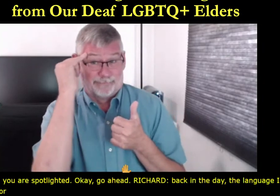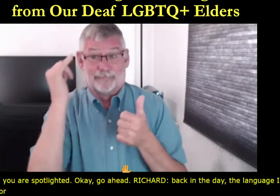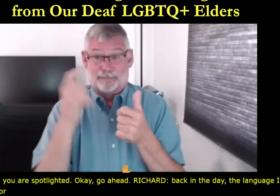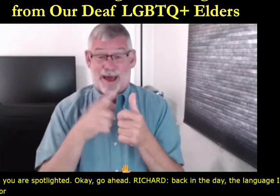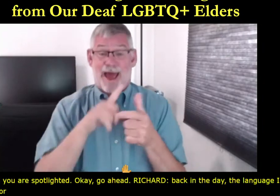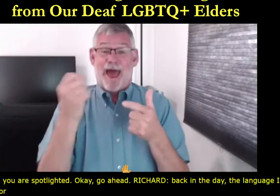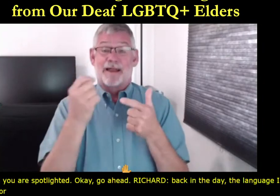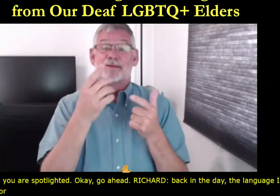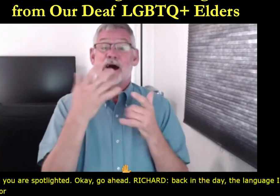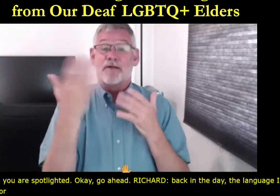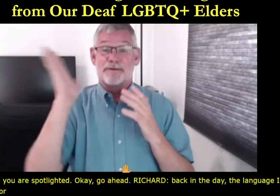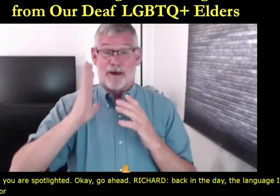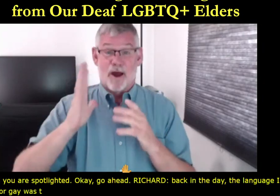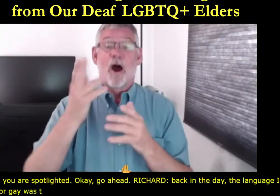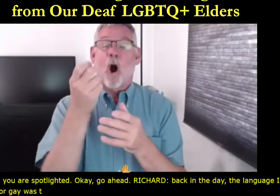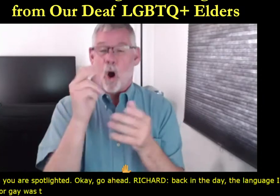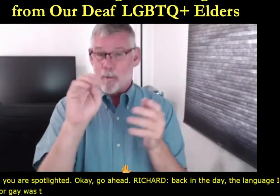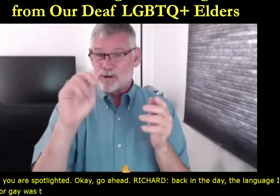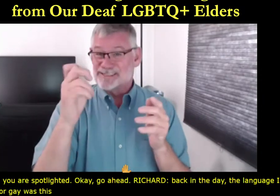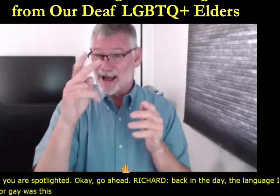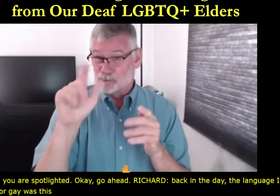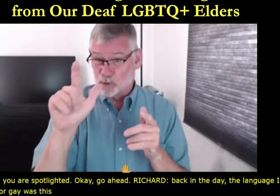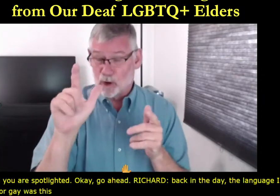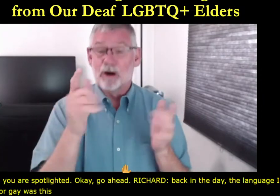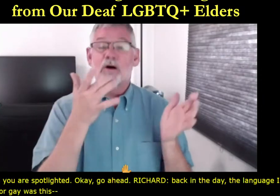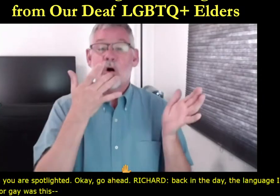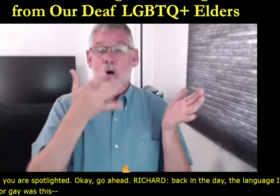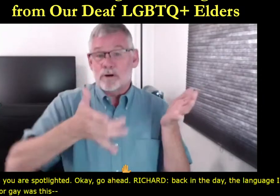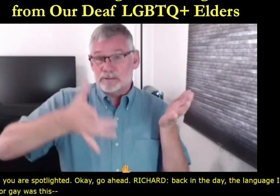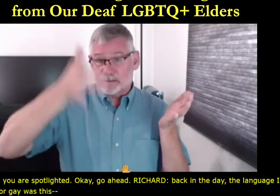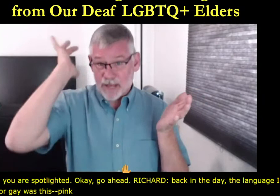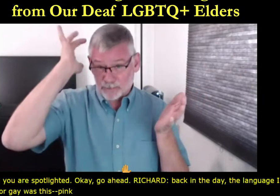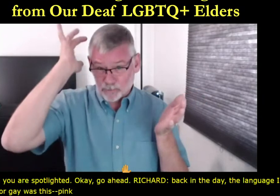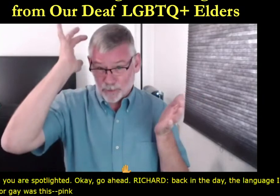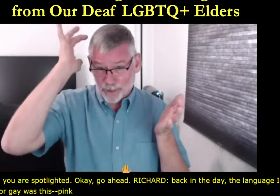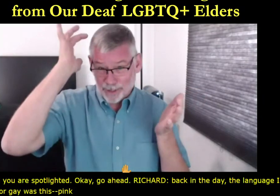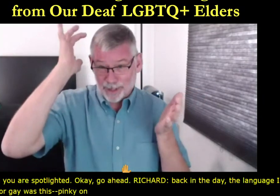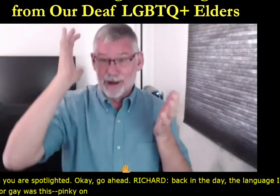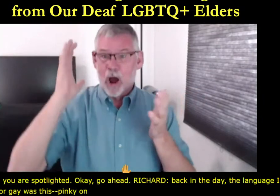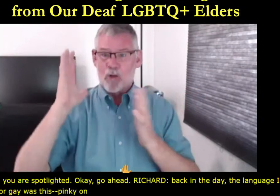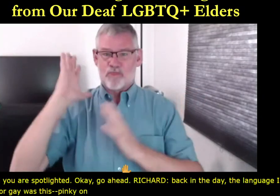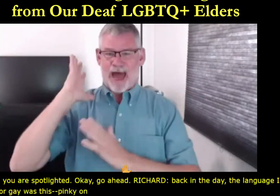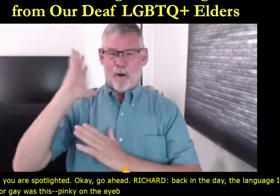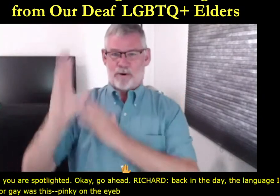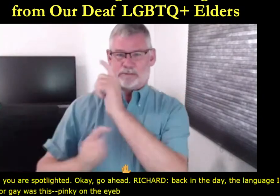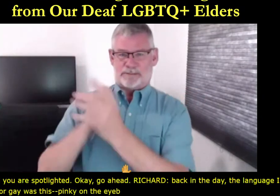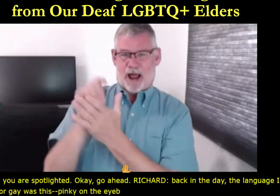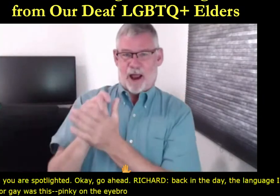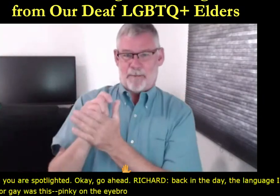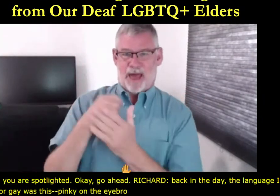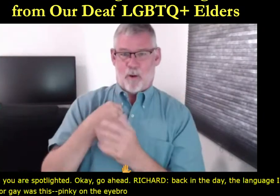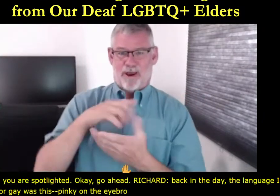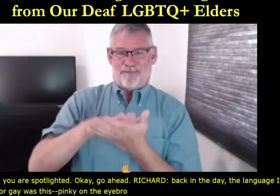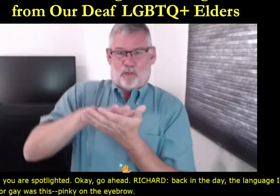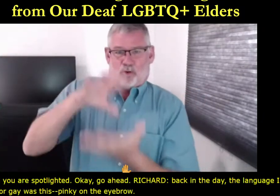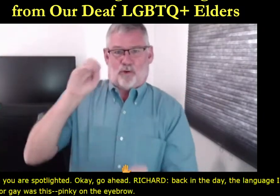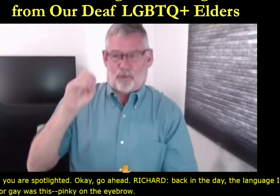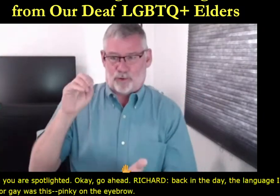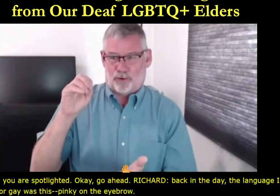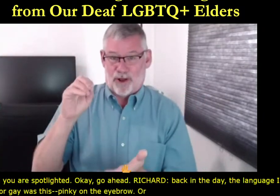pinky on the eyebrow or before homosexual was like this like your middle finger from the